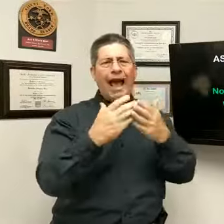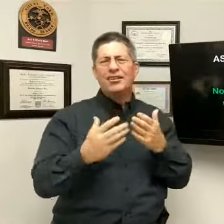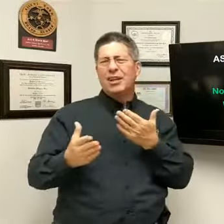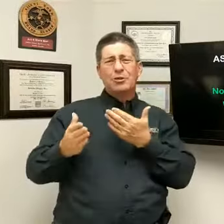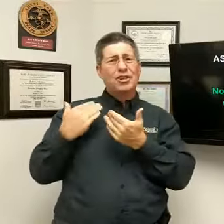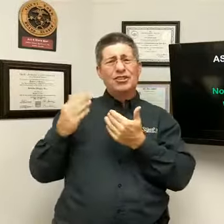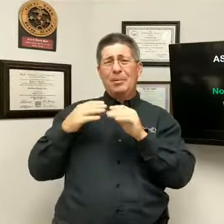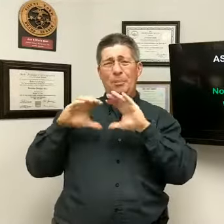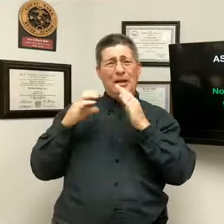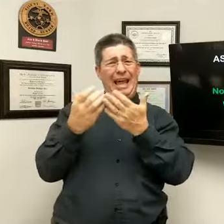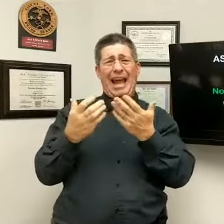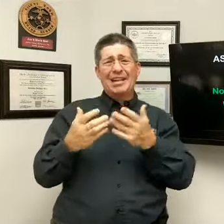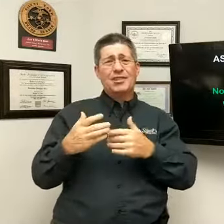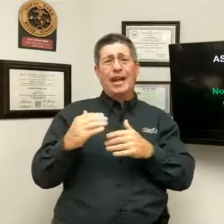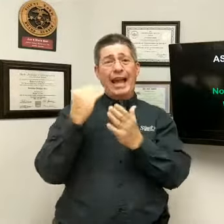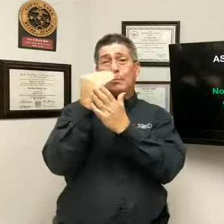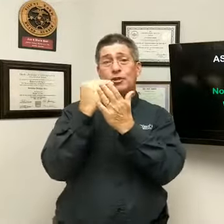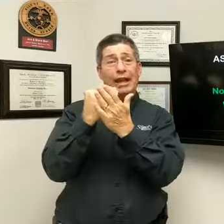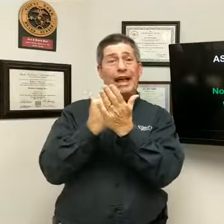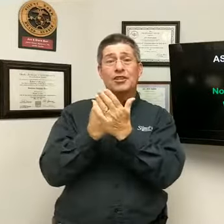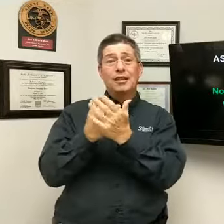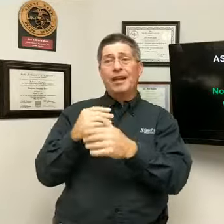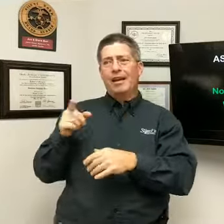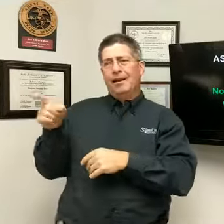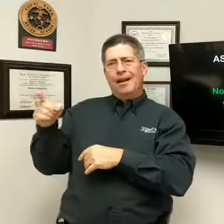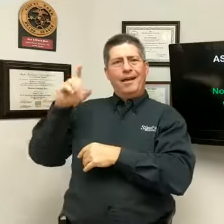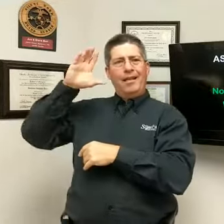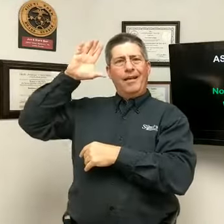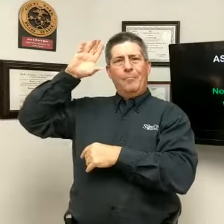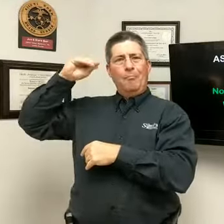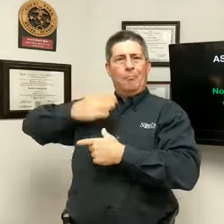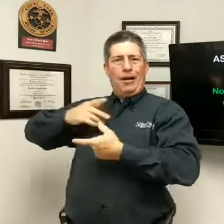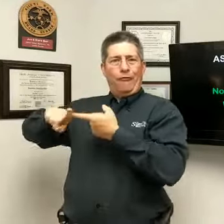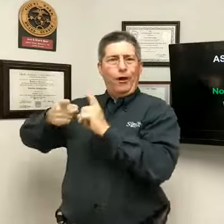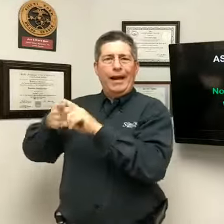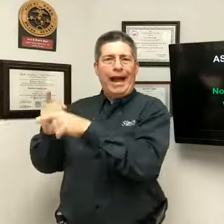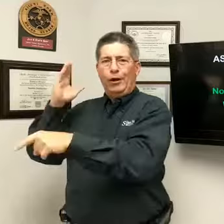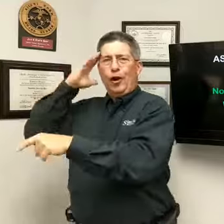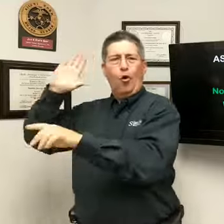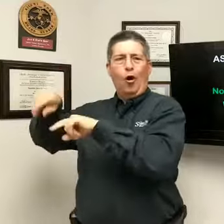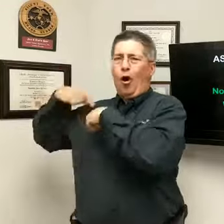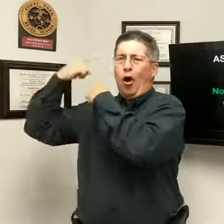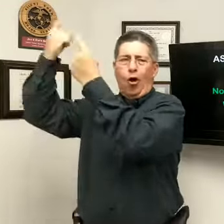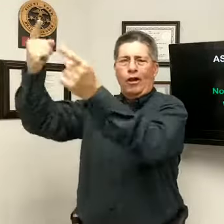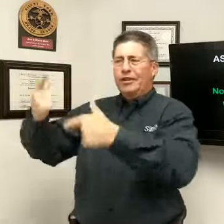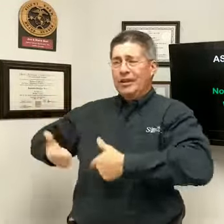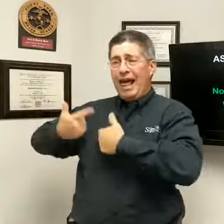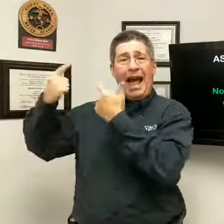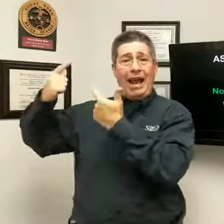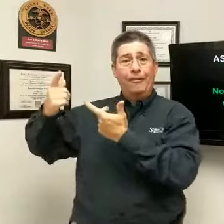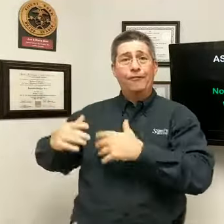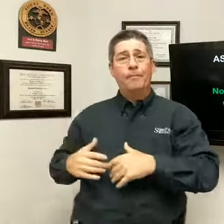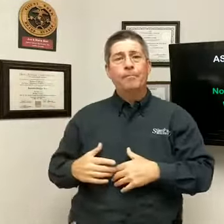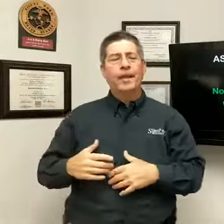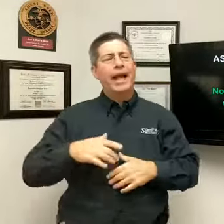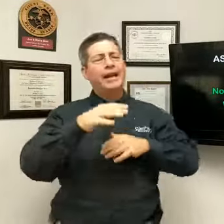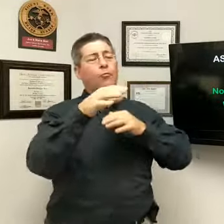and it was a simple class, and it was a lesson that my friend had known all of his life. And when he